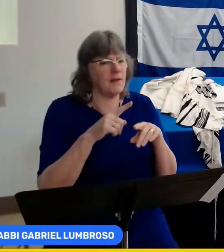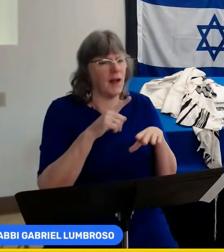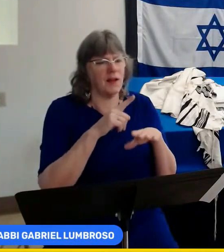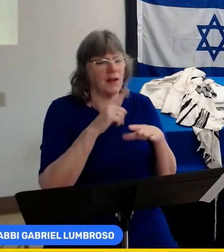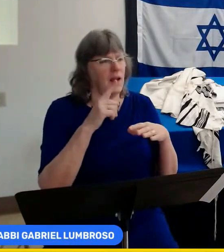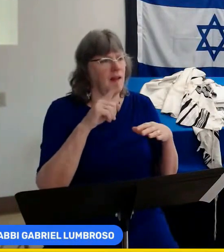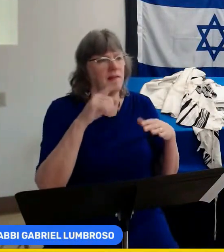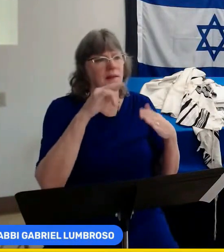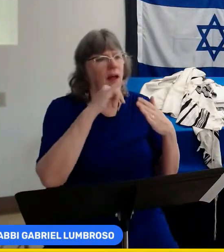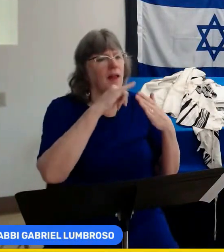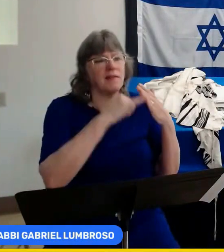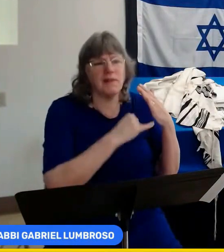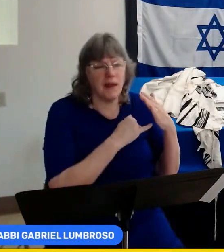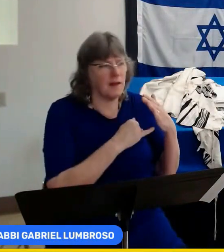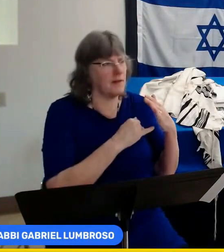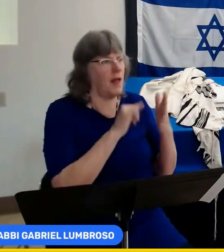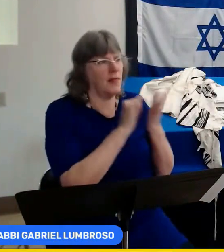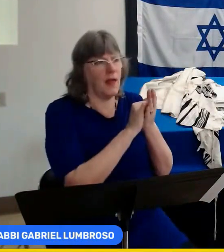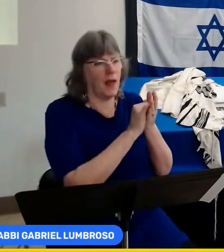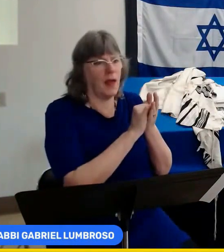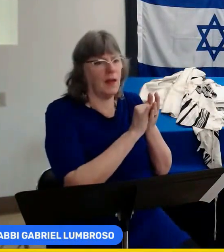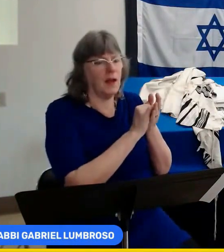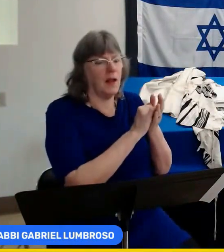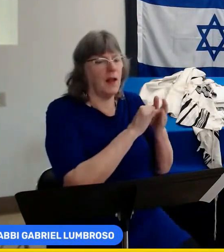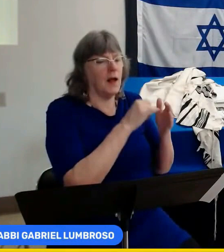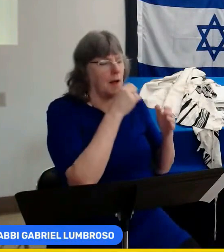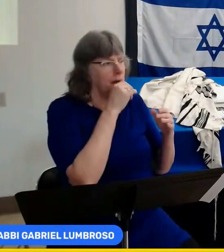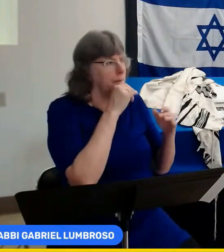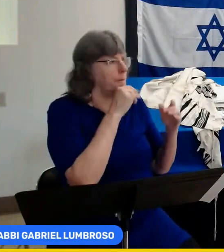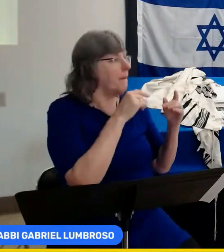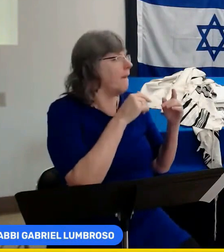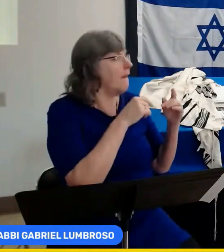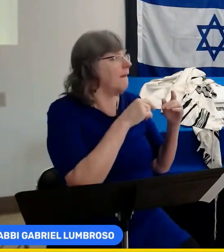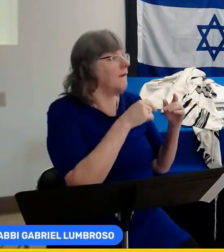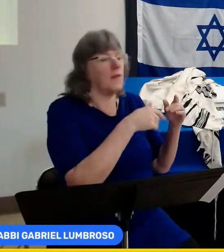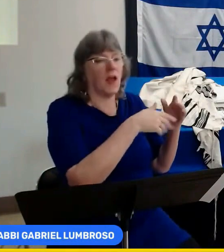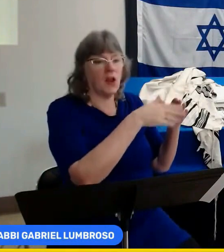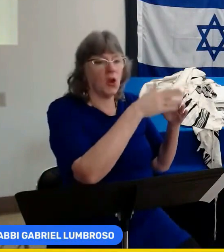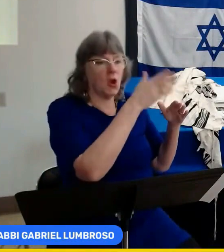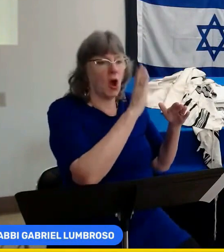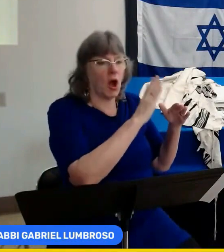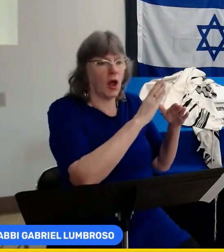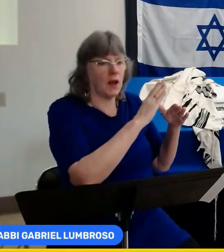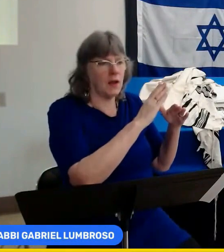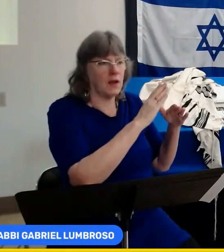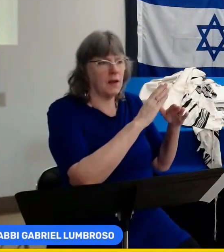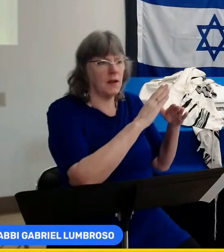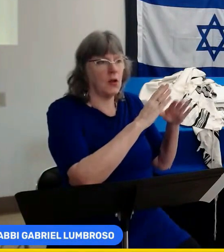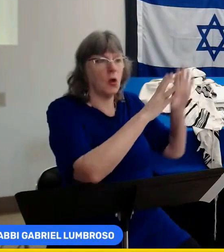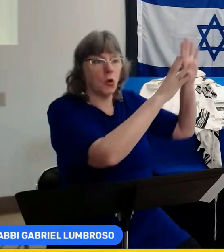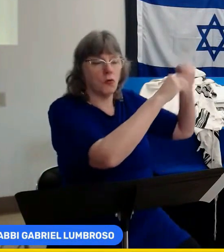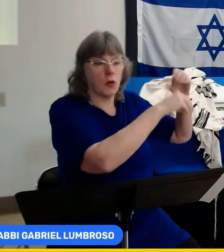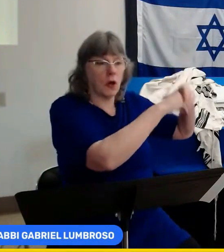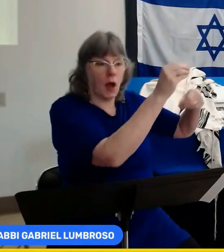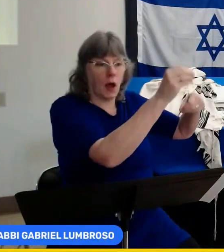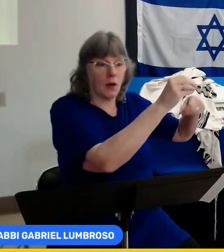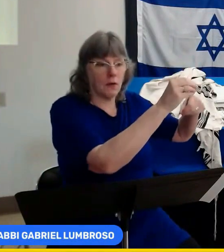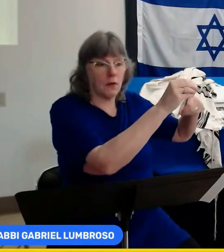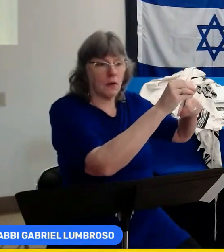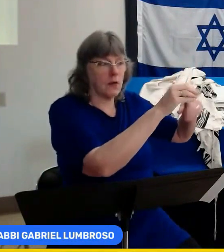the children of Israel of Egypt, he went through everything, it brings them to the land. That's the end result.